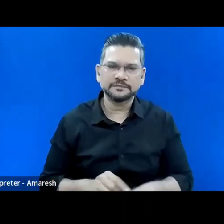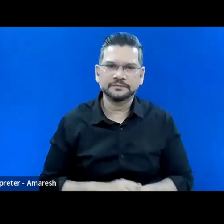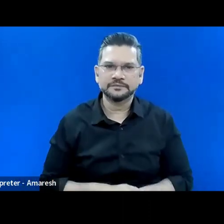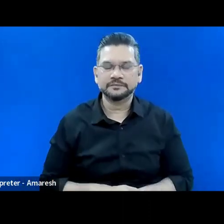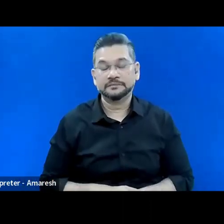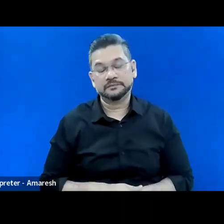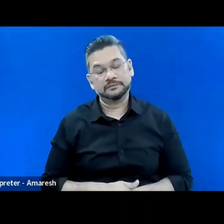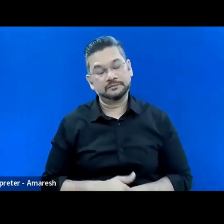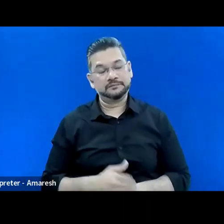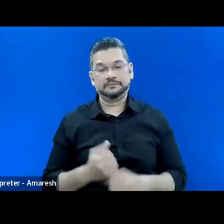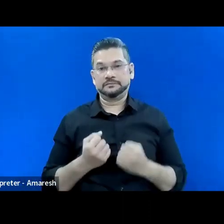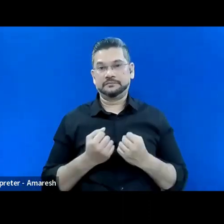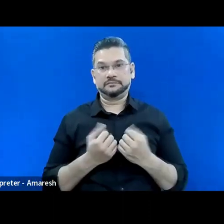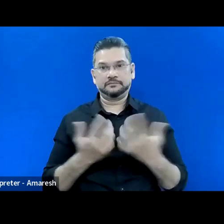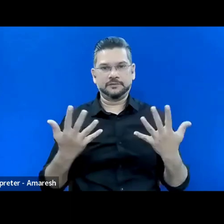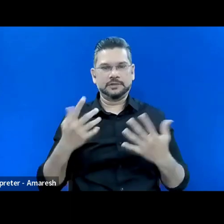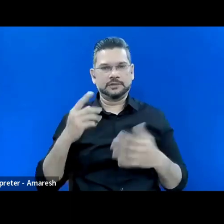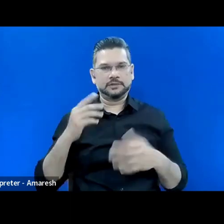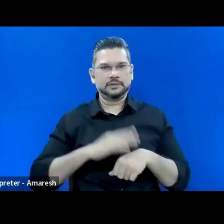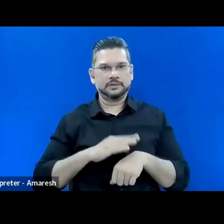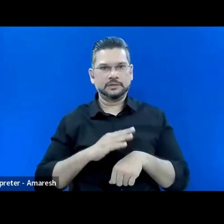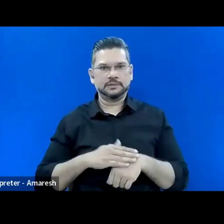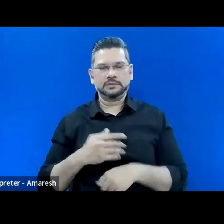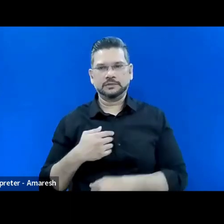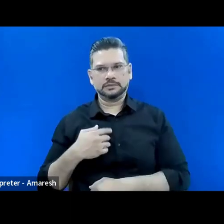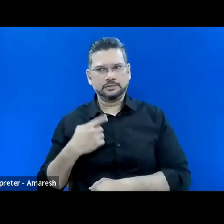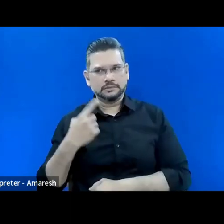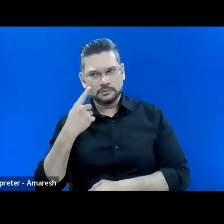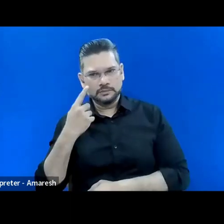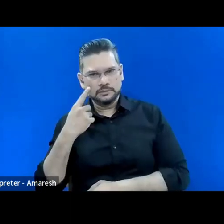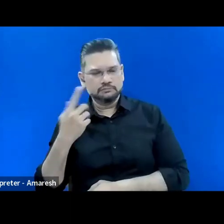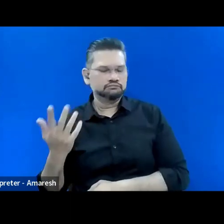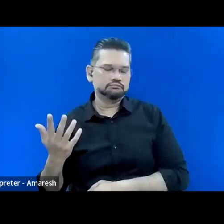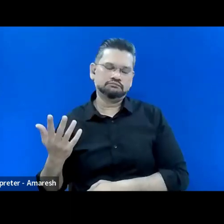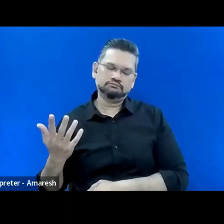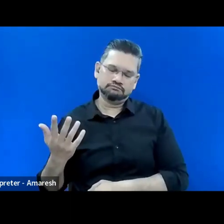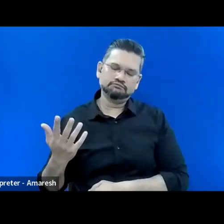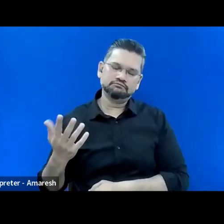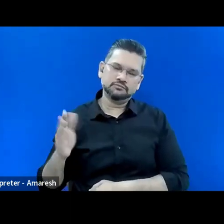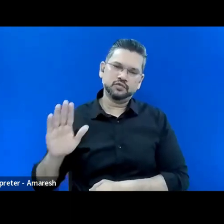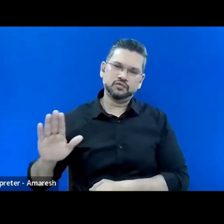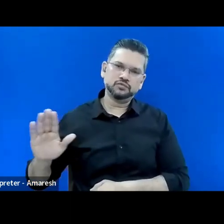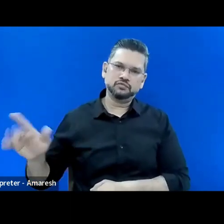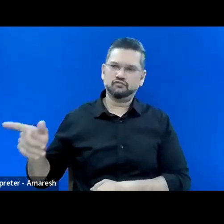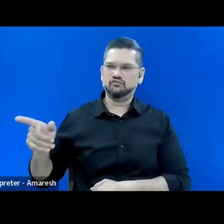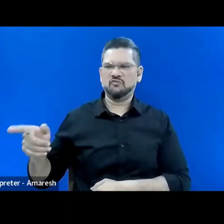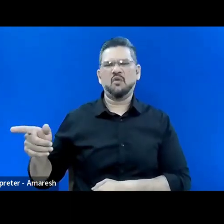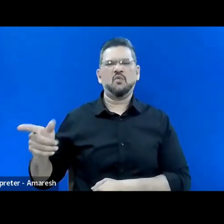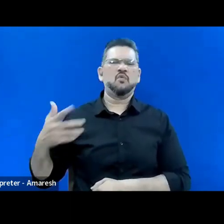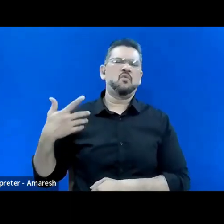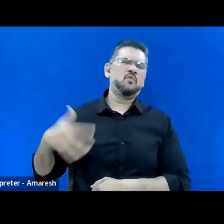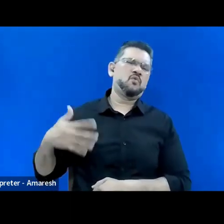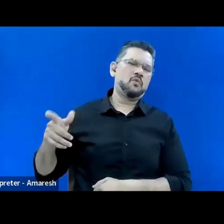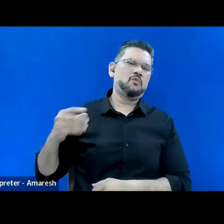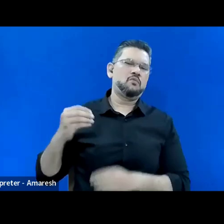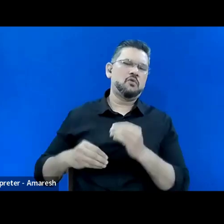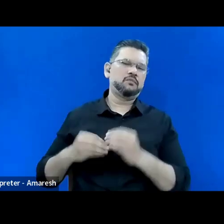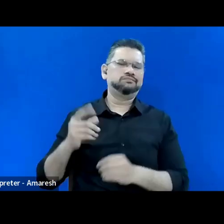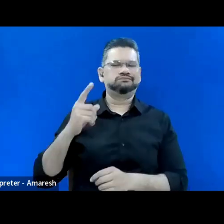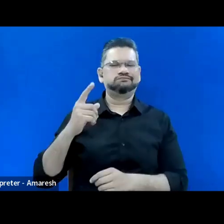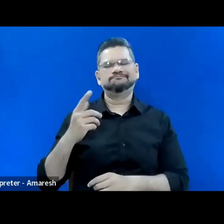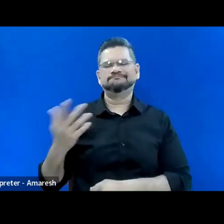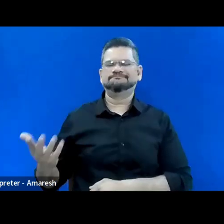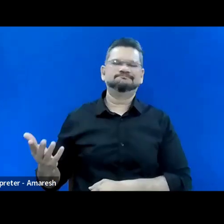times that their conditions are deliberately weaponized to discredit them. You know, so I've experienced it firsthand where, you know,